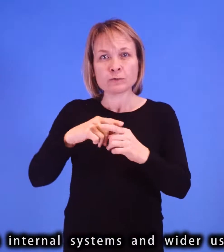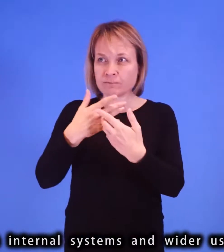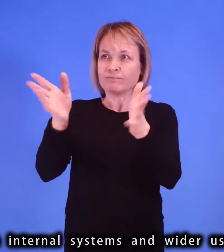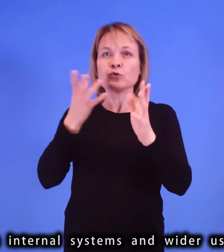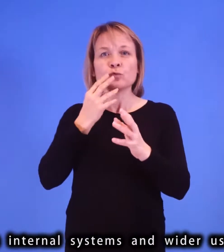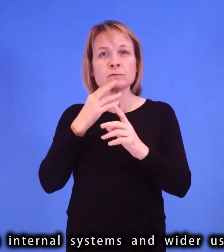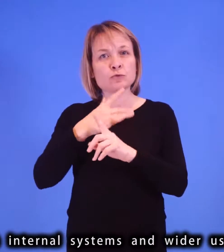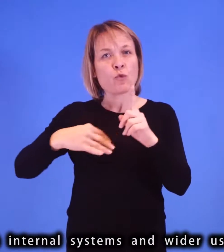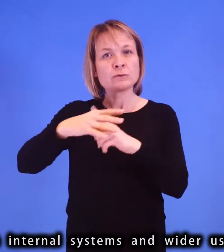of social media.